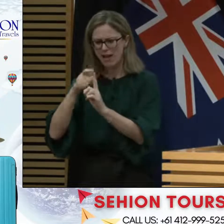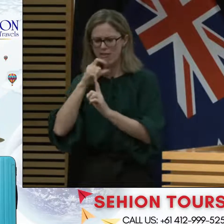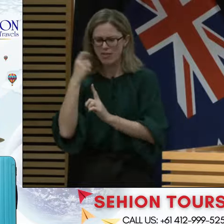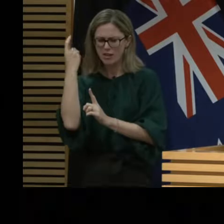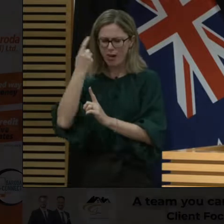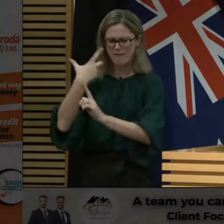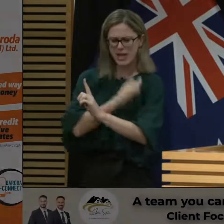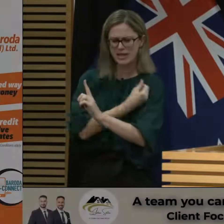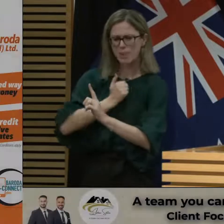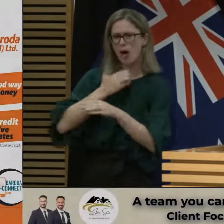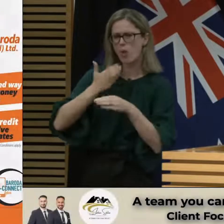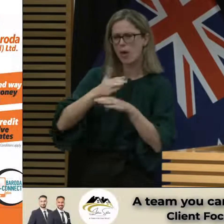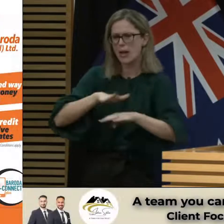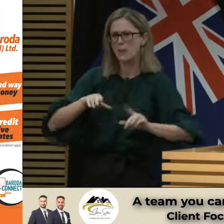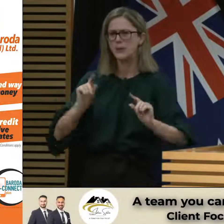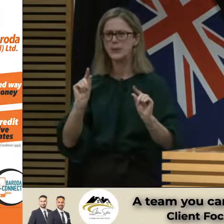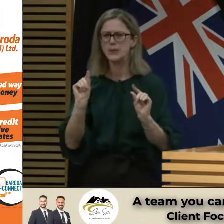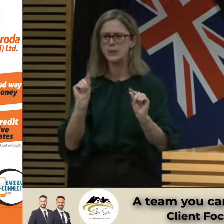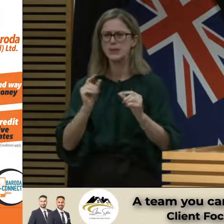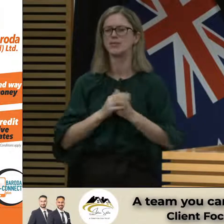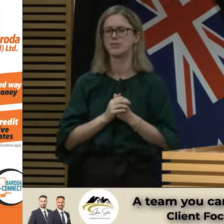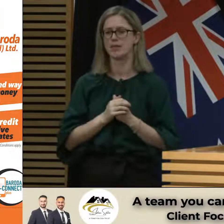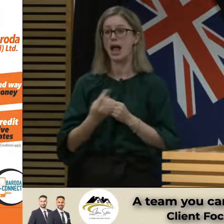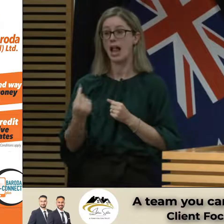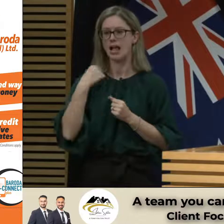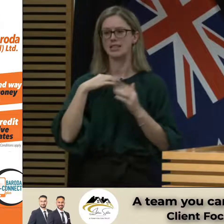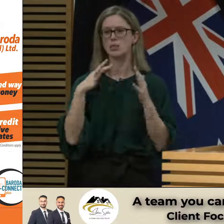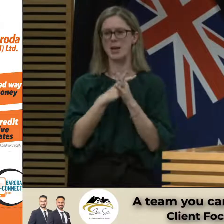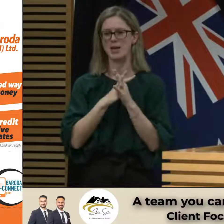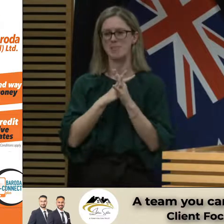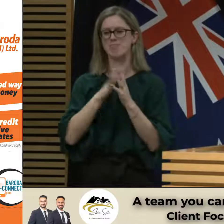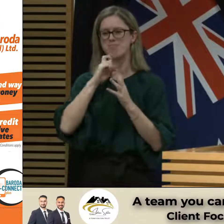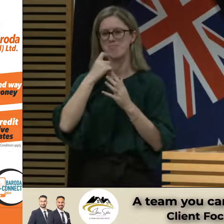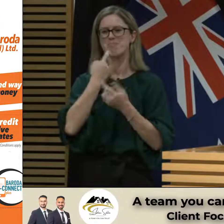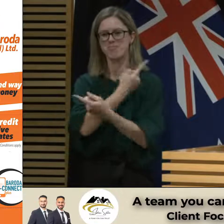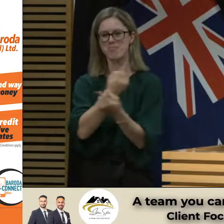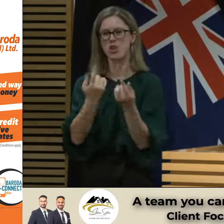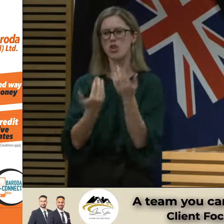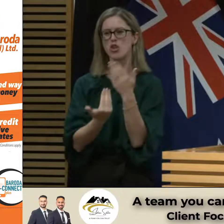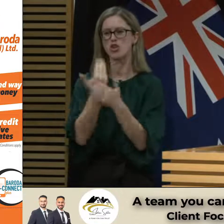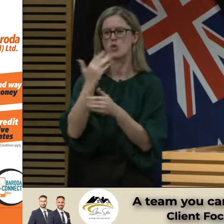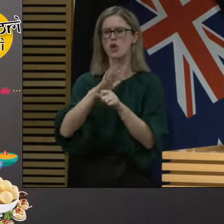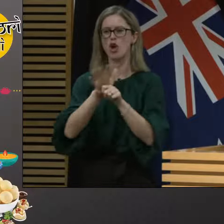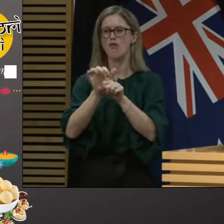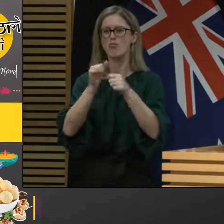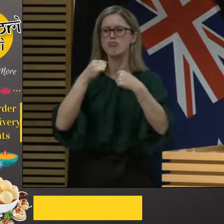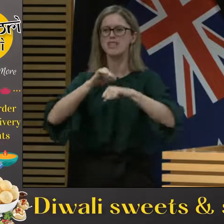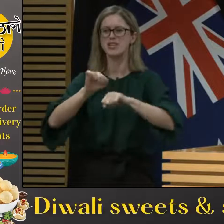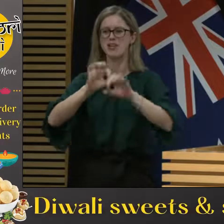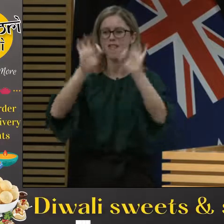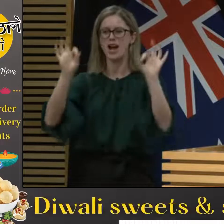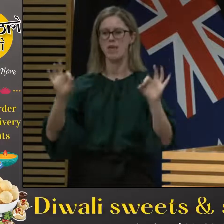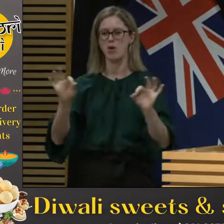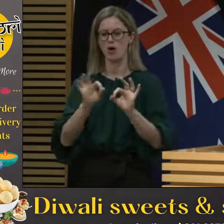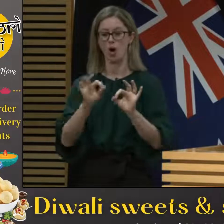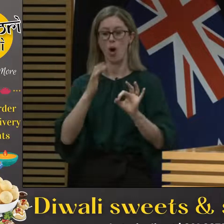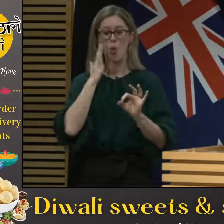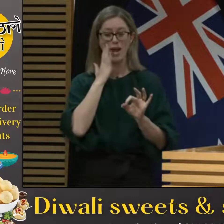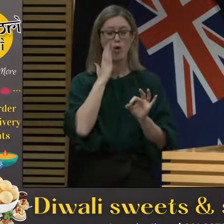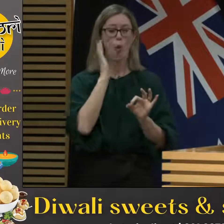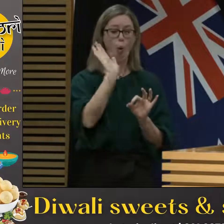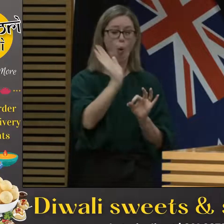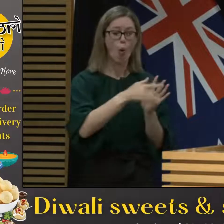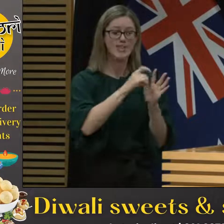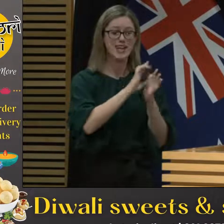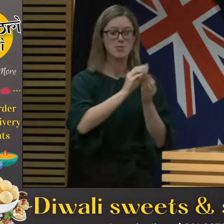workplace. Last week, I set out our new COVID-19 protection framework that will move New Zealand forward once each